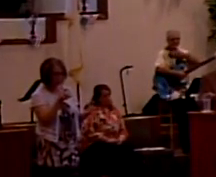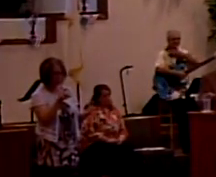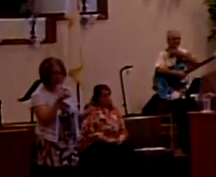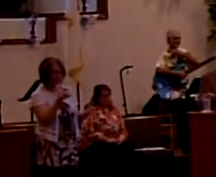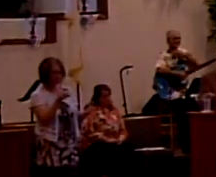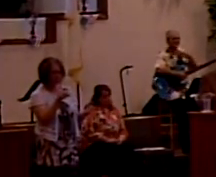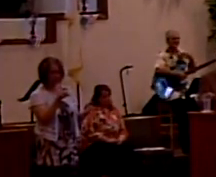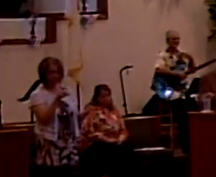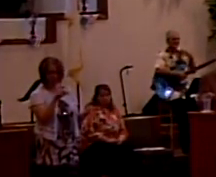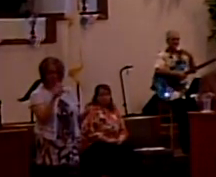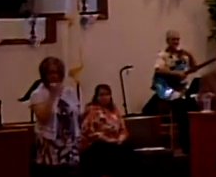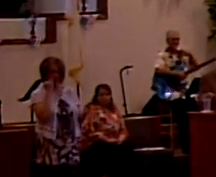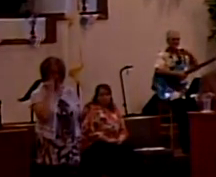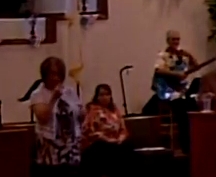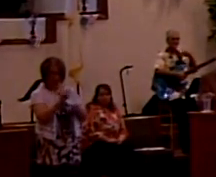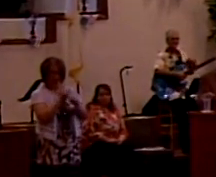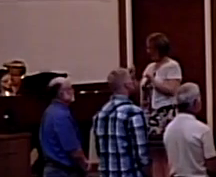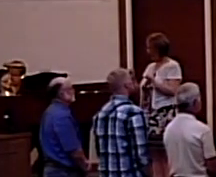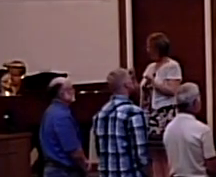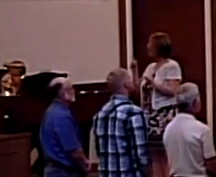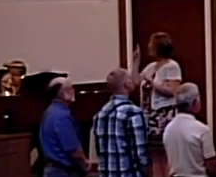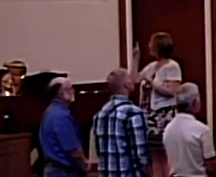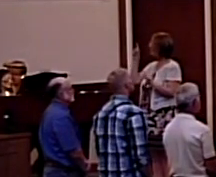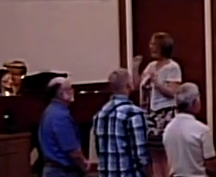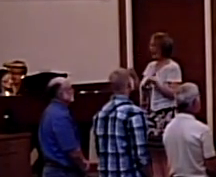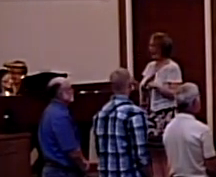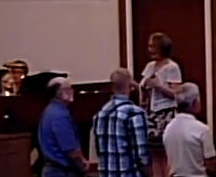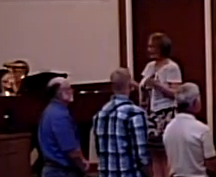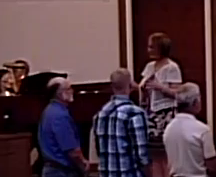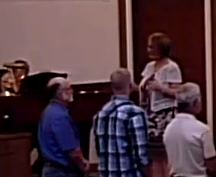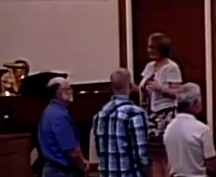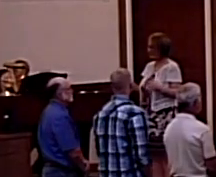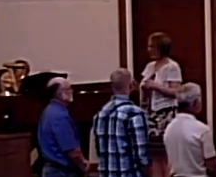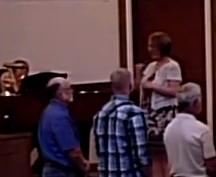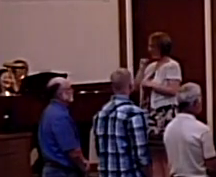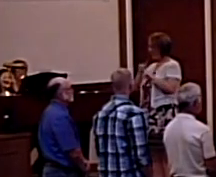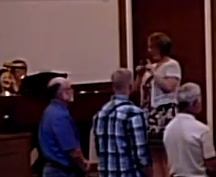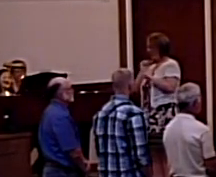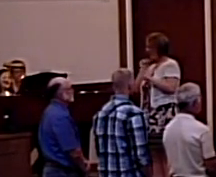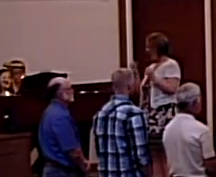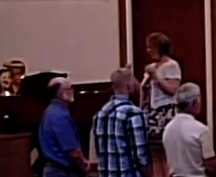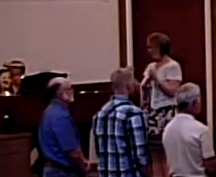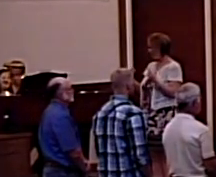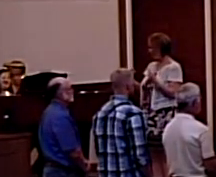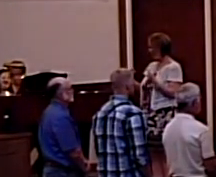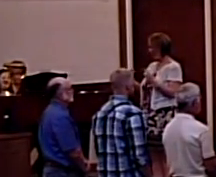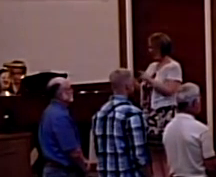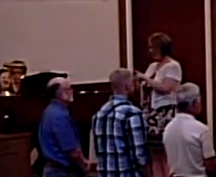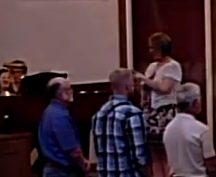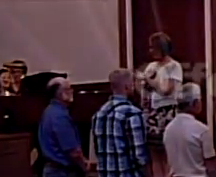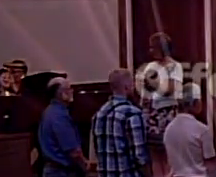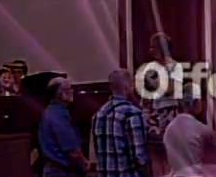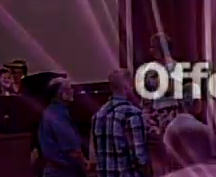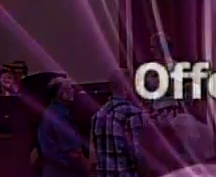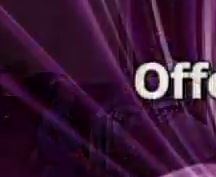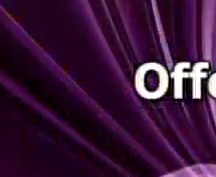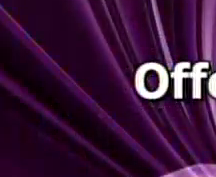If you've been saved, he has. But not many of us have been spoken to like Paul was. Paul